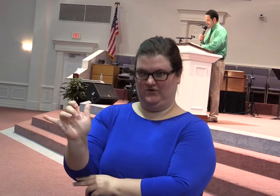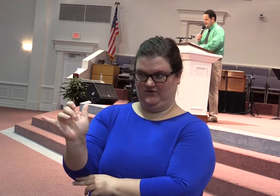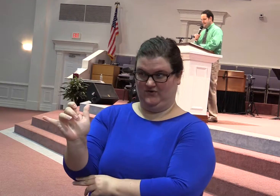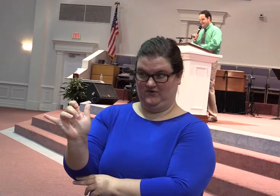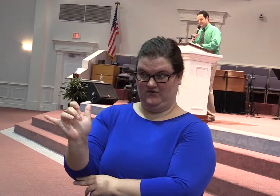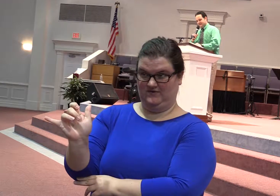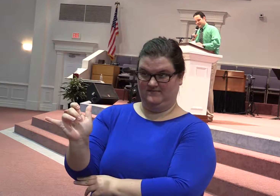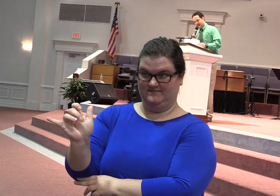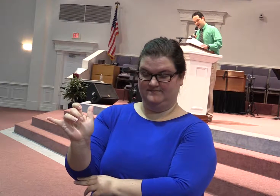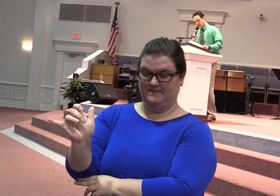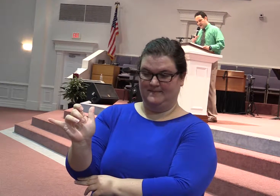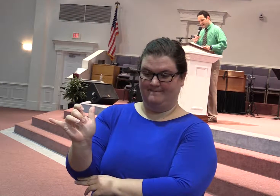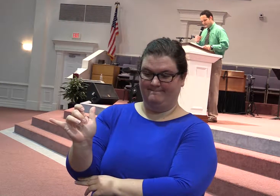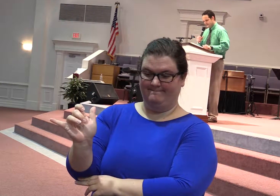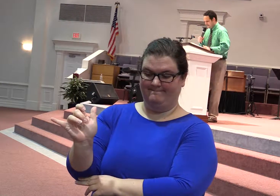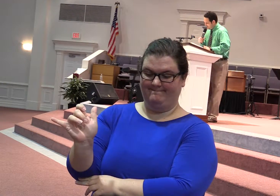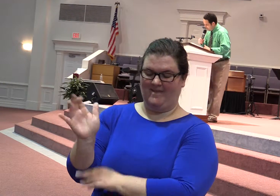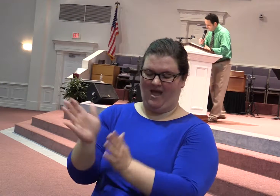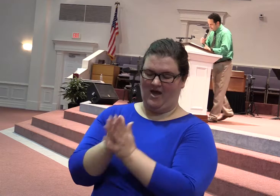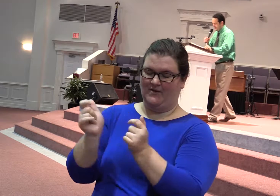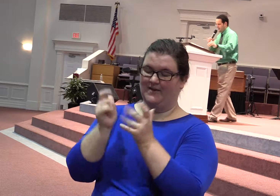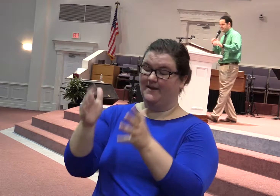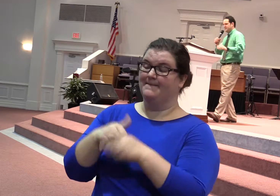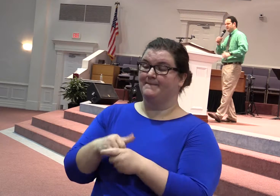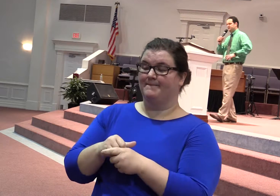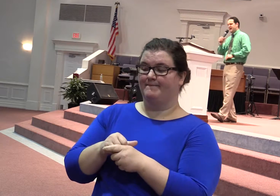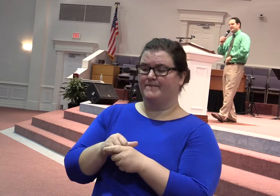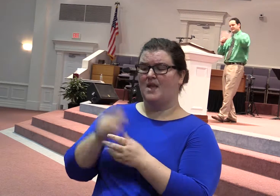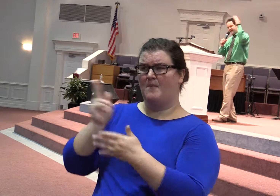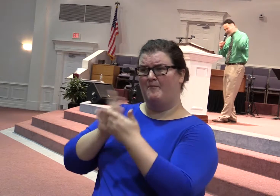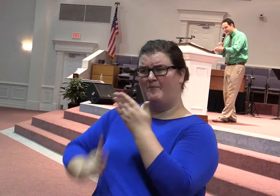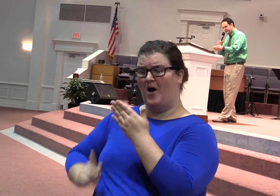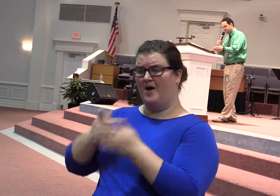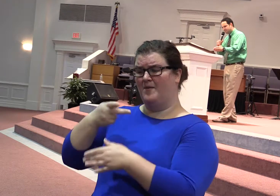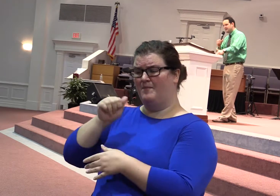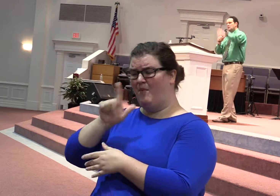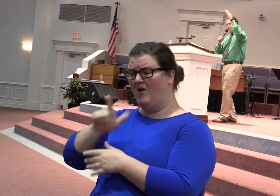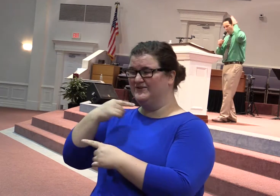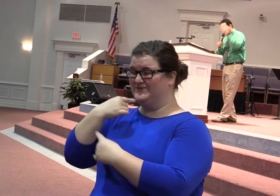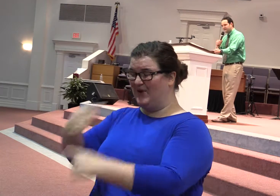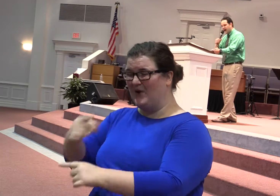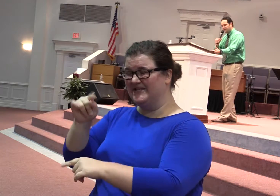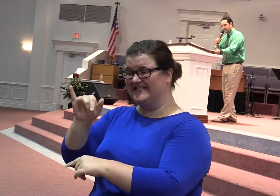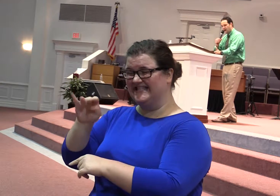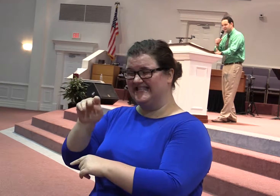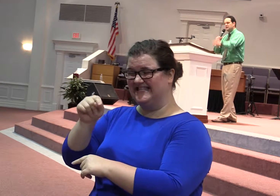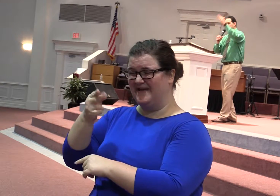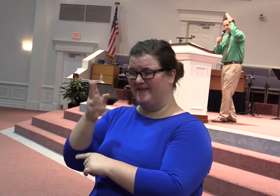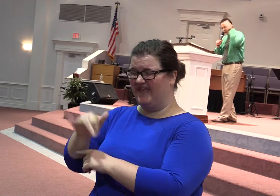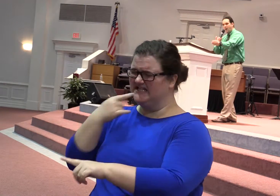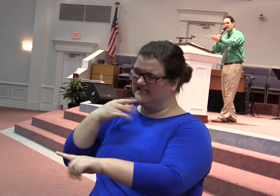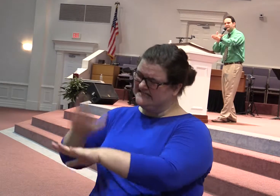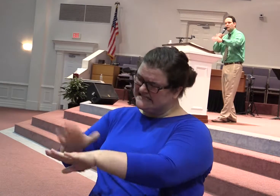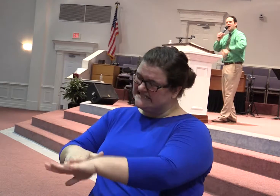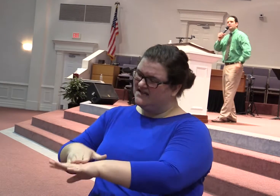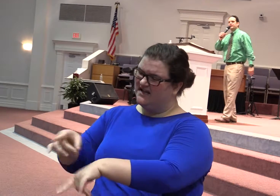Hallelujah. Hallelujah. Hallelujah. Paul pleaded with Timothy saying, take heed. Watch out, son.